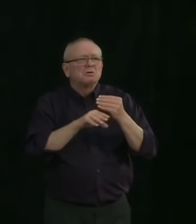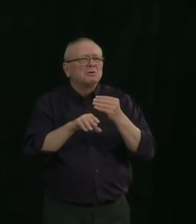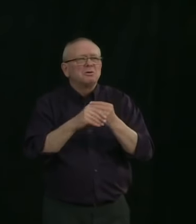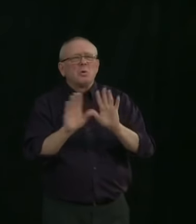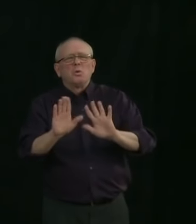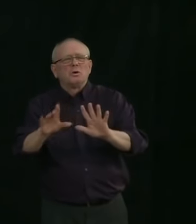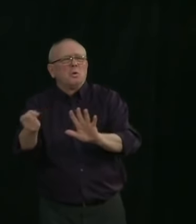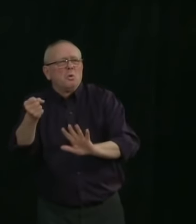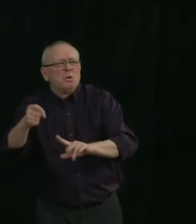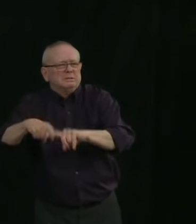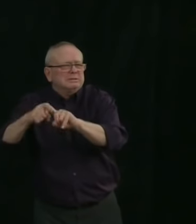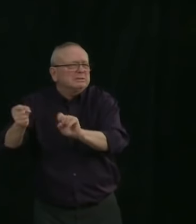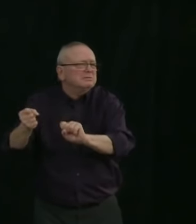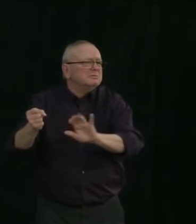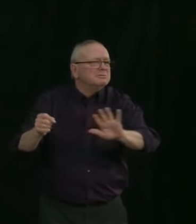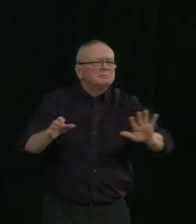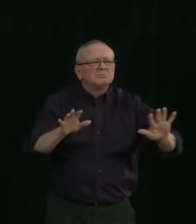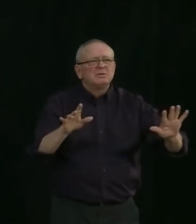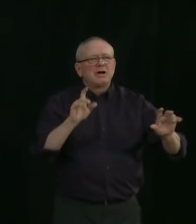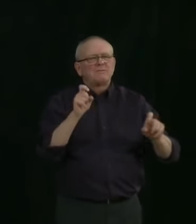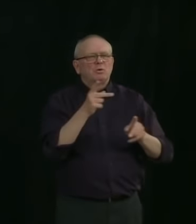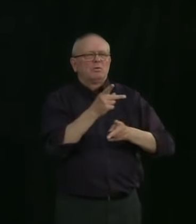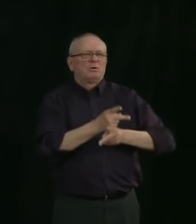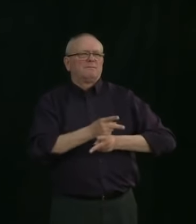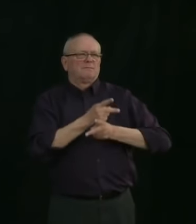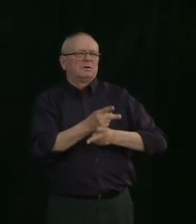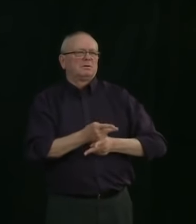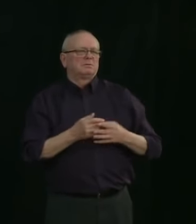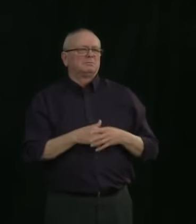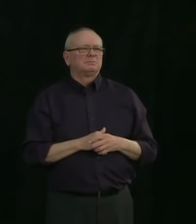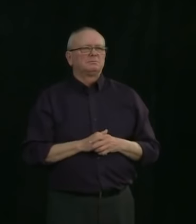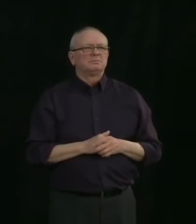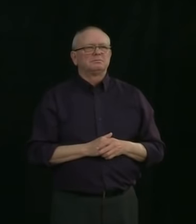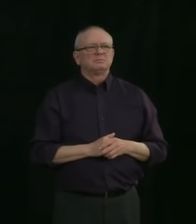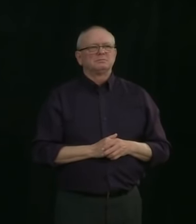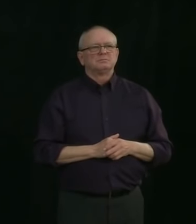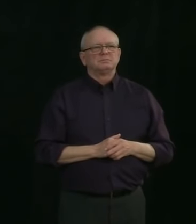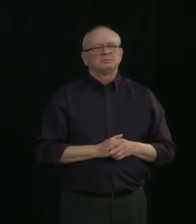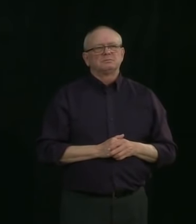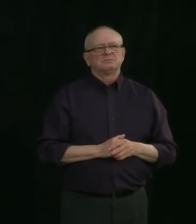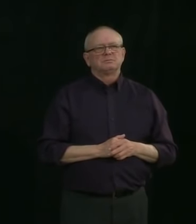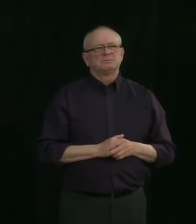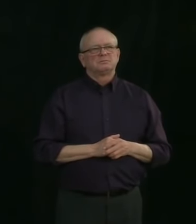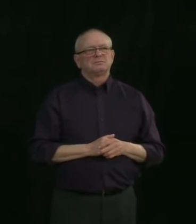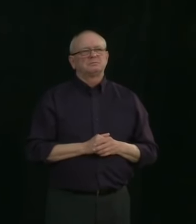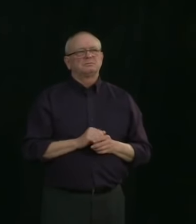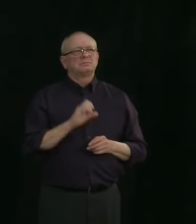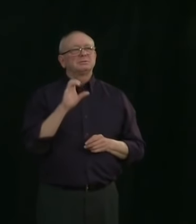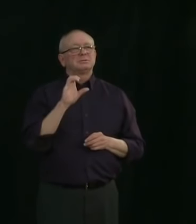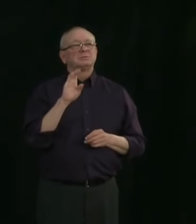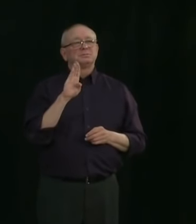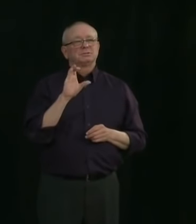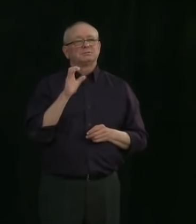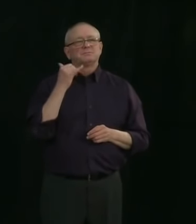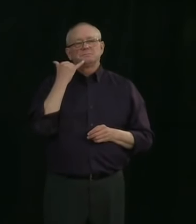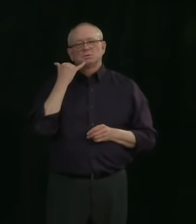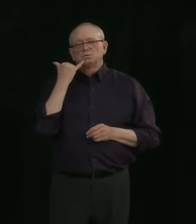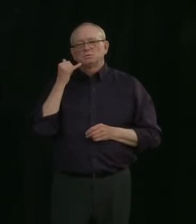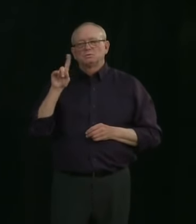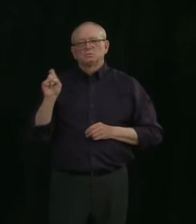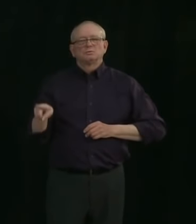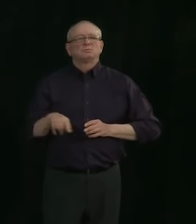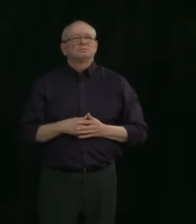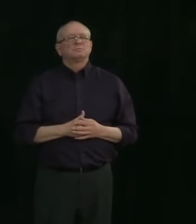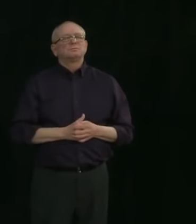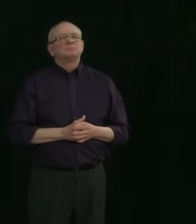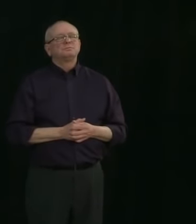please? Next is Rafi Boudjikanian with CBC. Go ahead, Rafi. Hi, Dr.